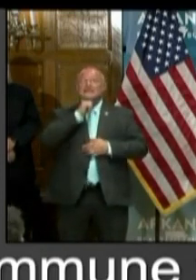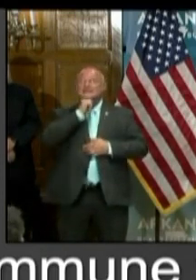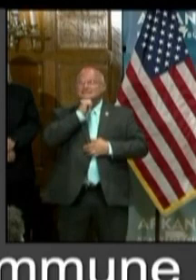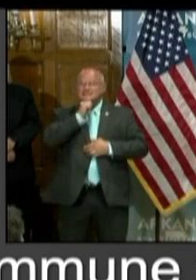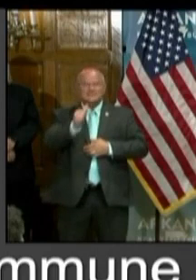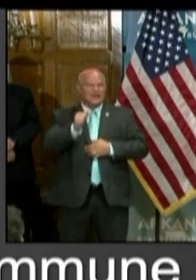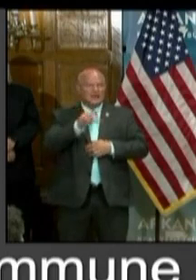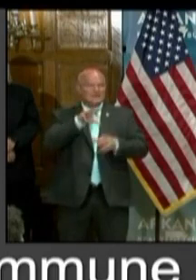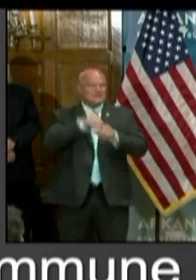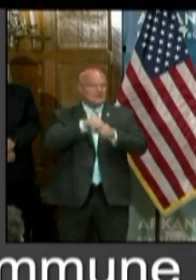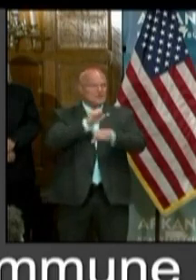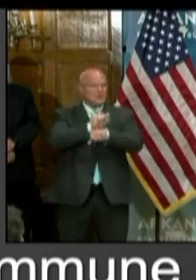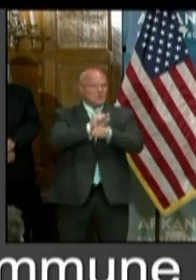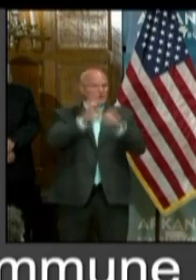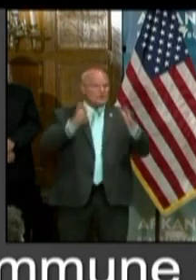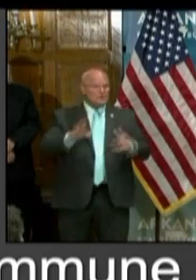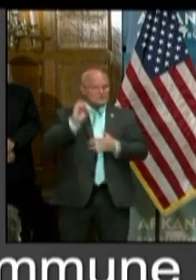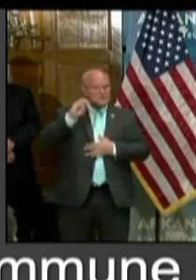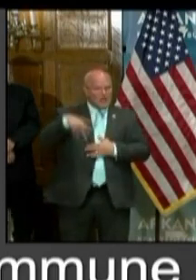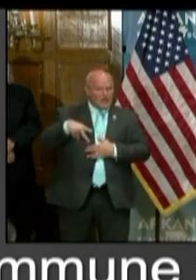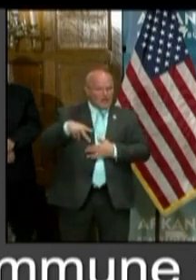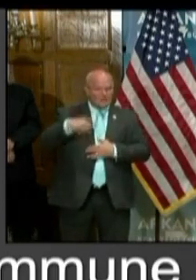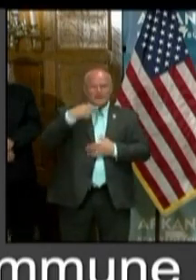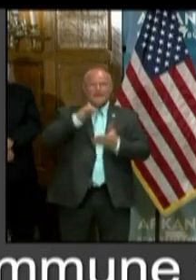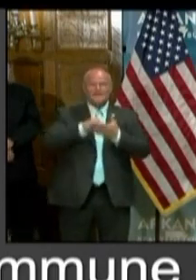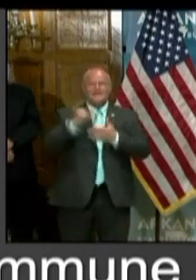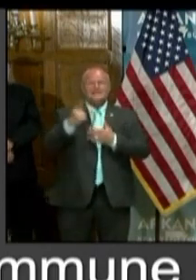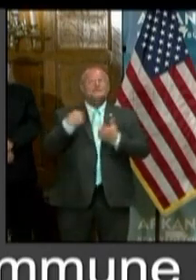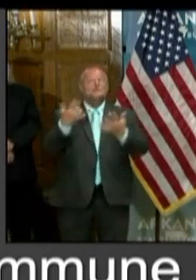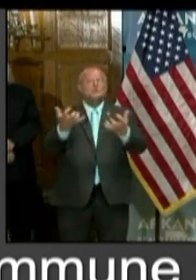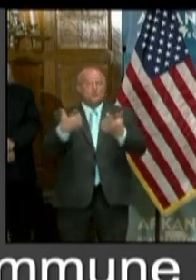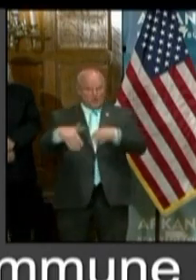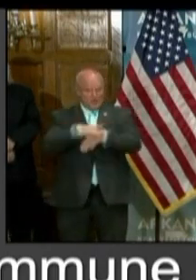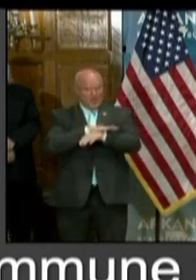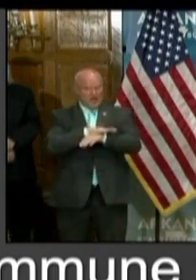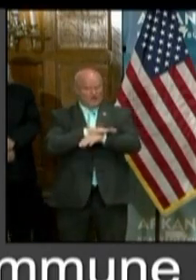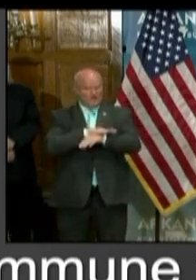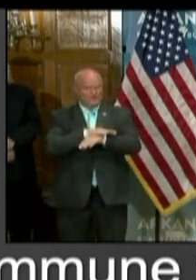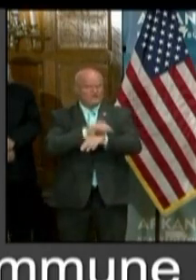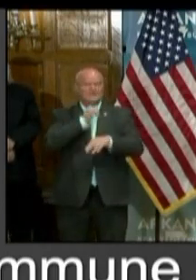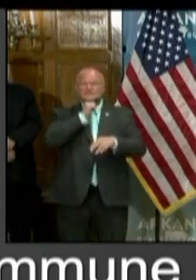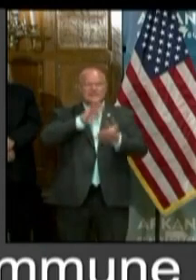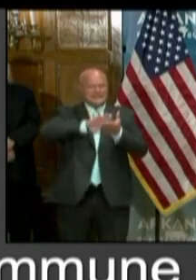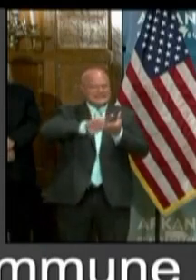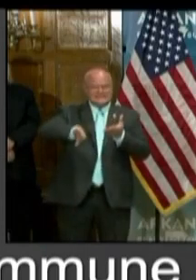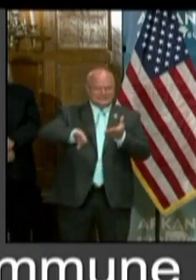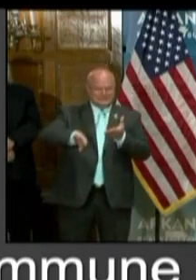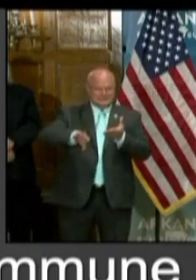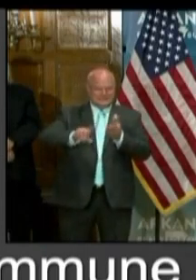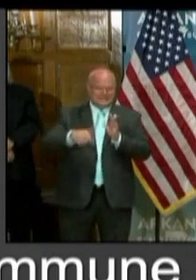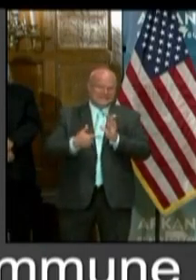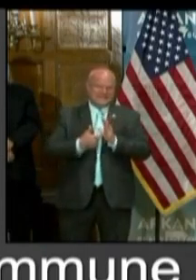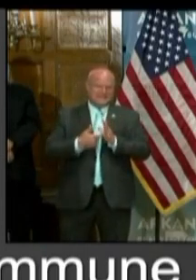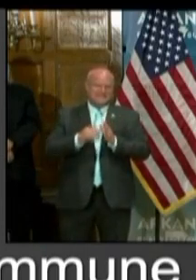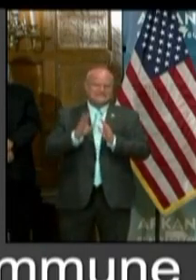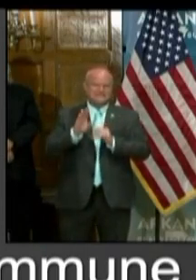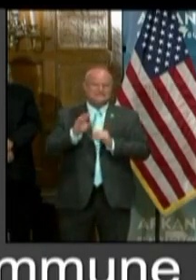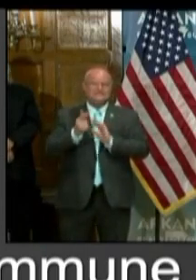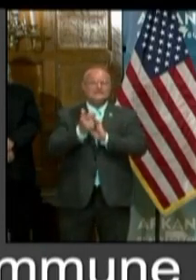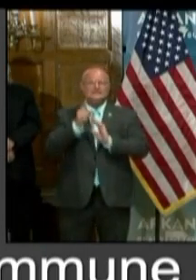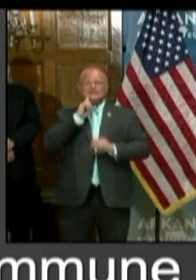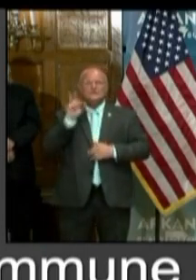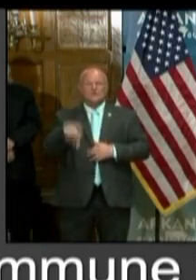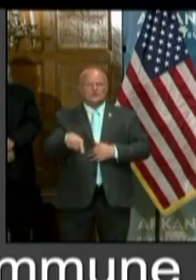to workers' compensation benefits because that's obviously something we want covered, so that's not an exemption, it's